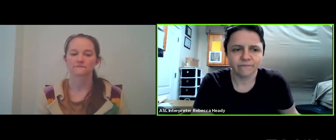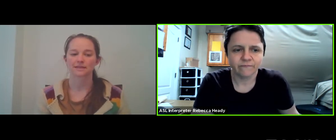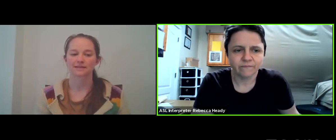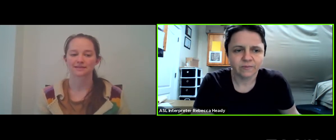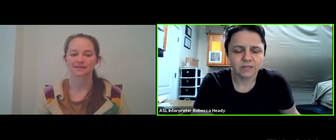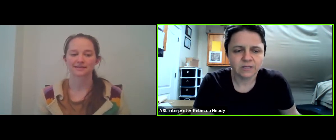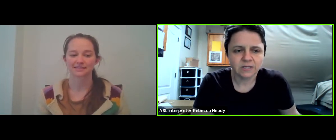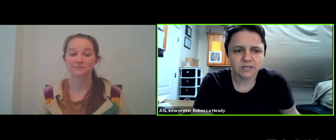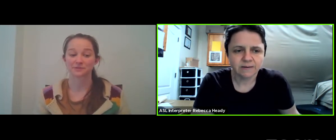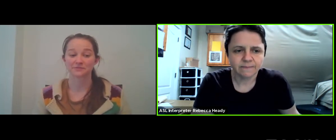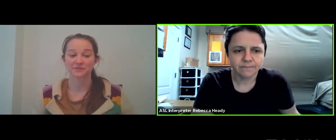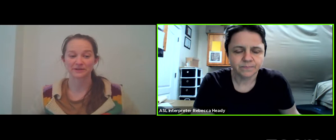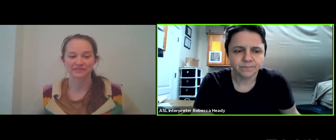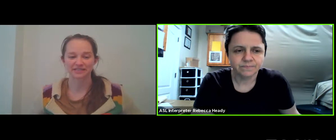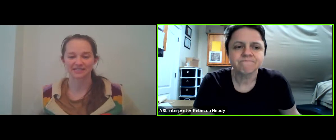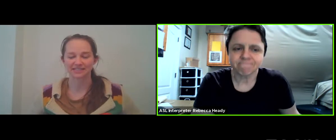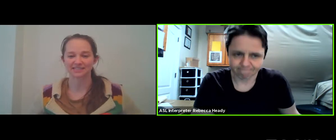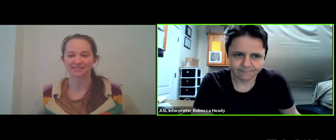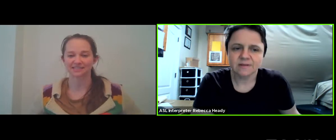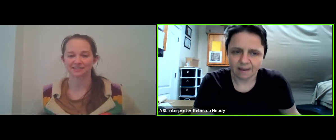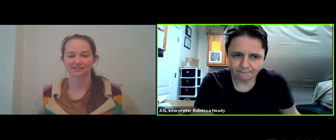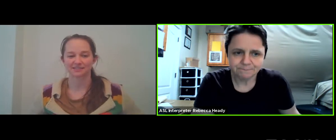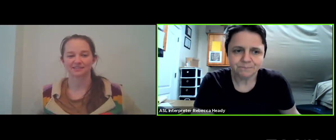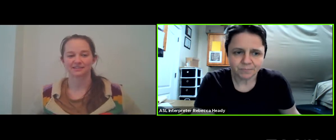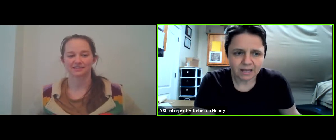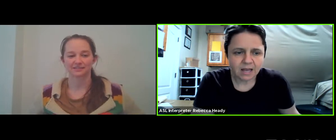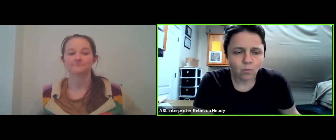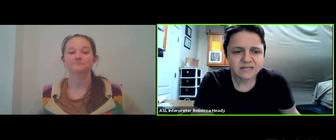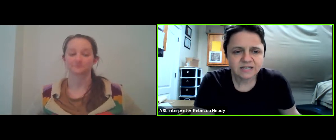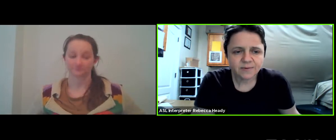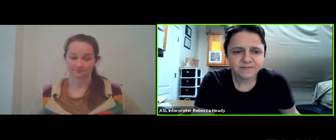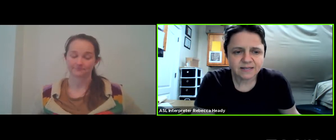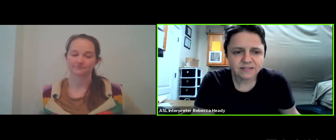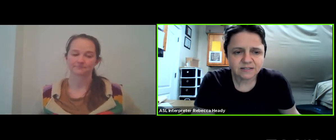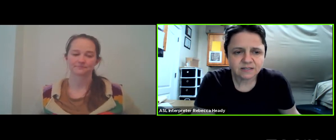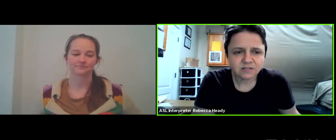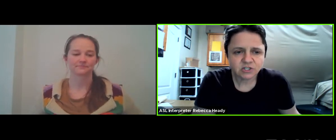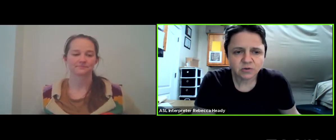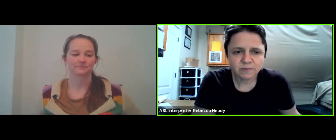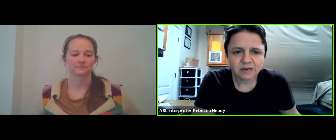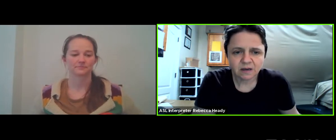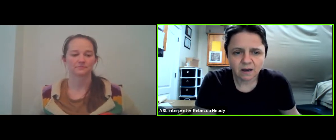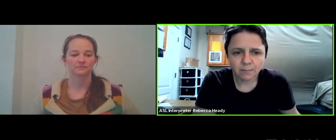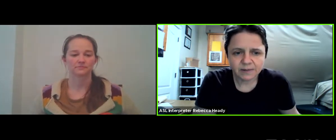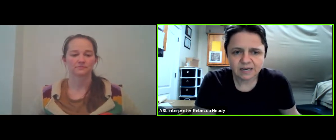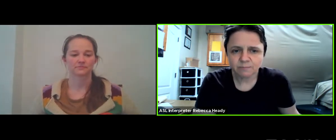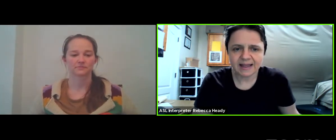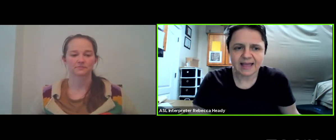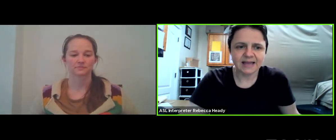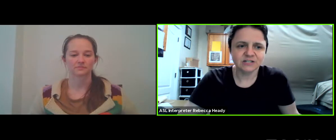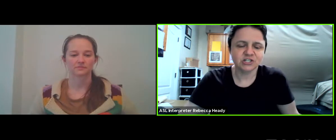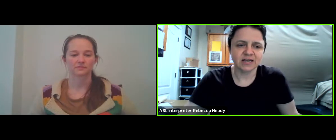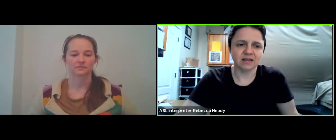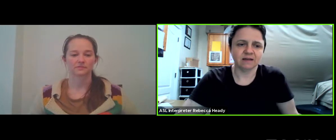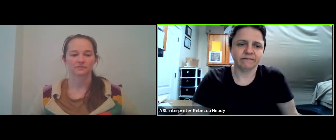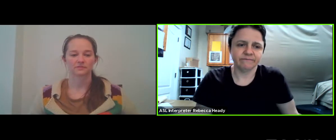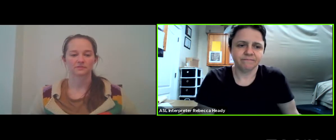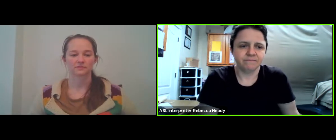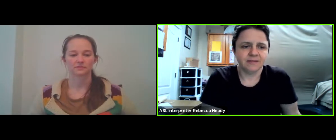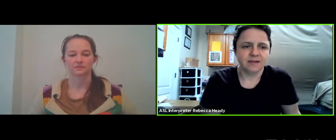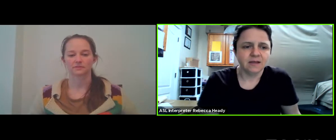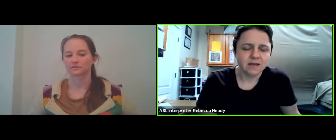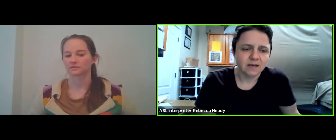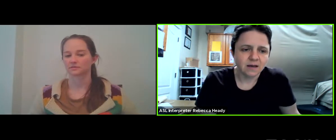no? Simple affirmative sentences. Yeah. What type of sentences should be accompanied by head